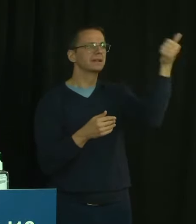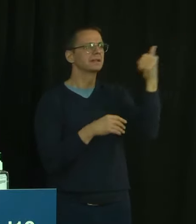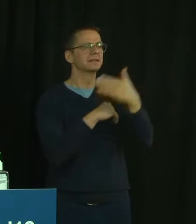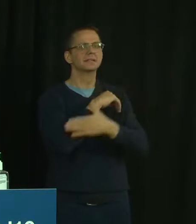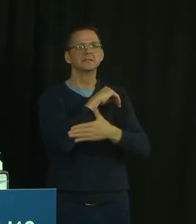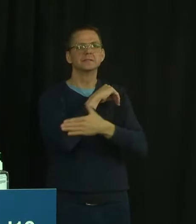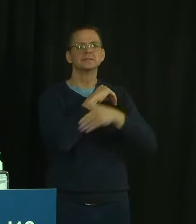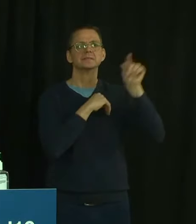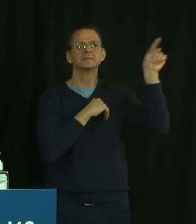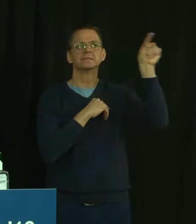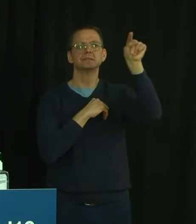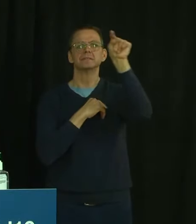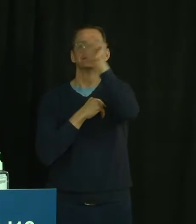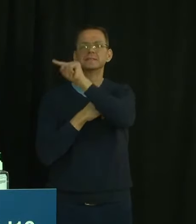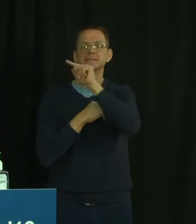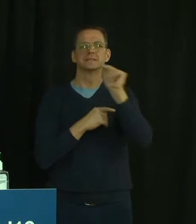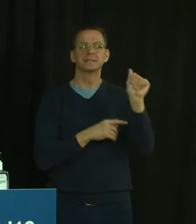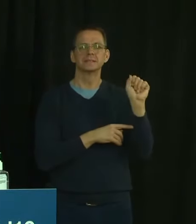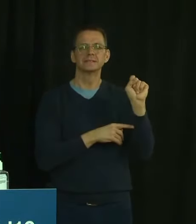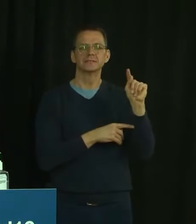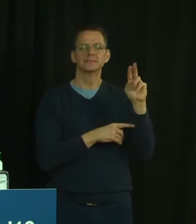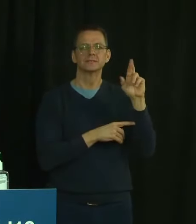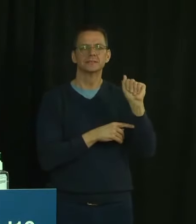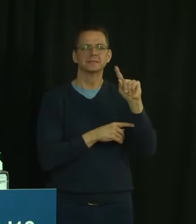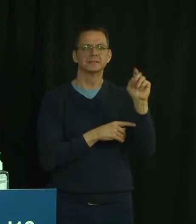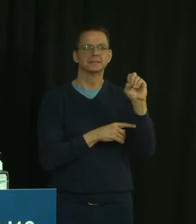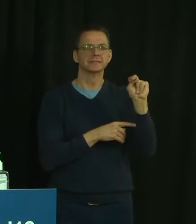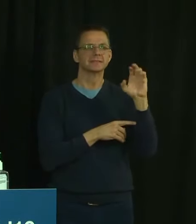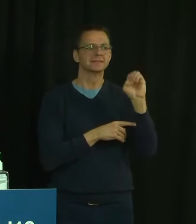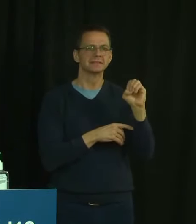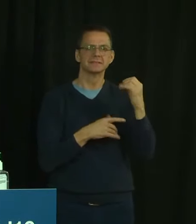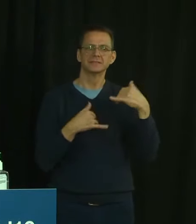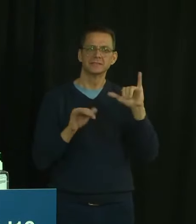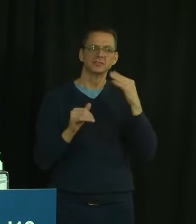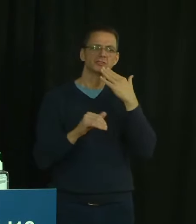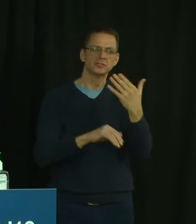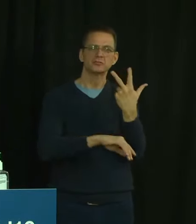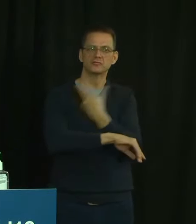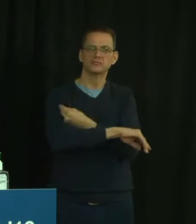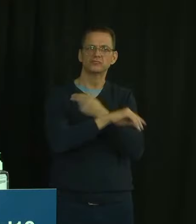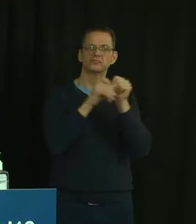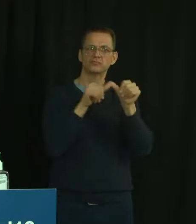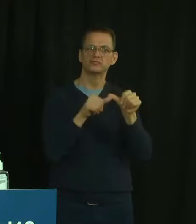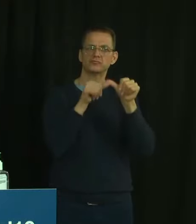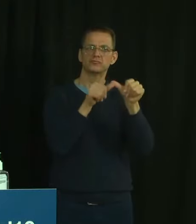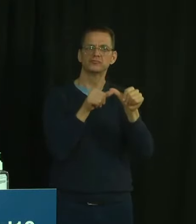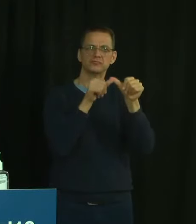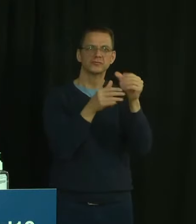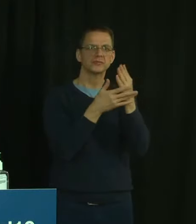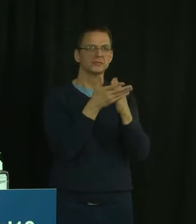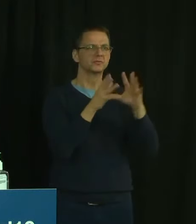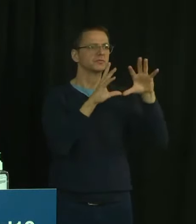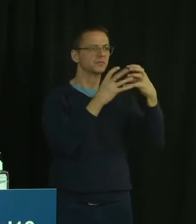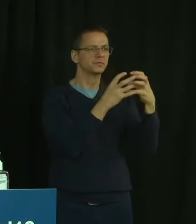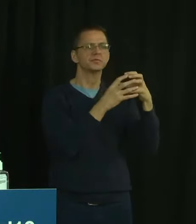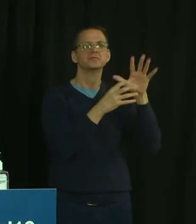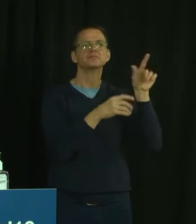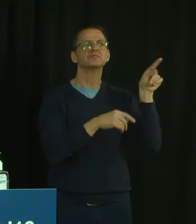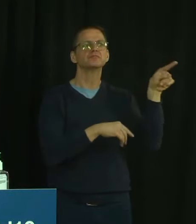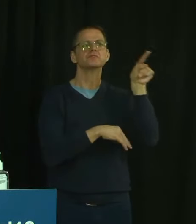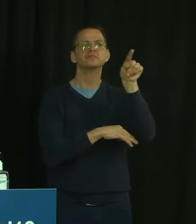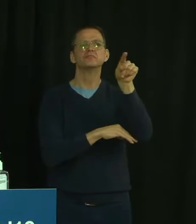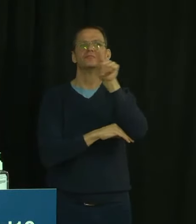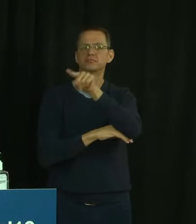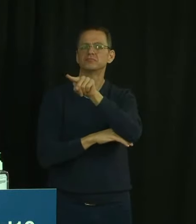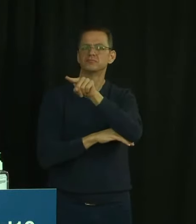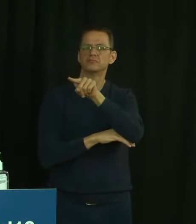good option for individuals who are at high risk of those severe outcomes when there is this very low risk of these adverse events